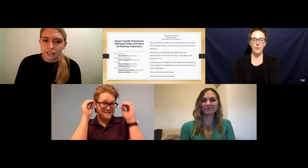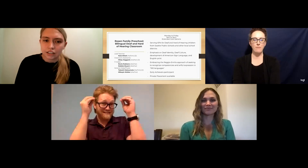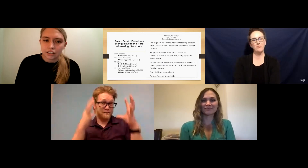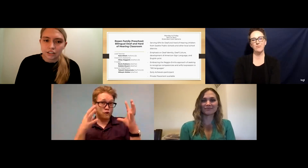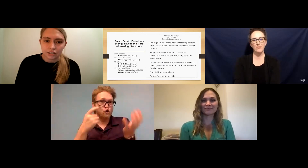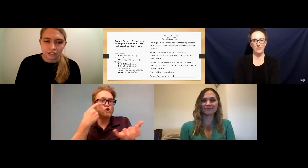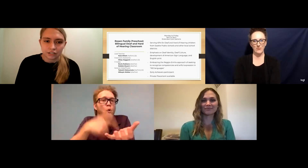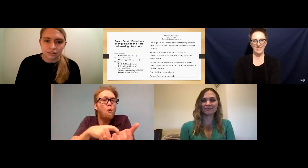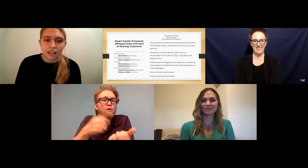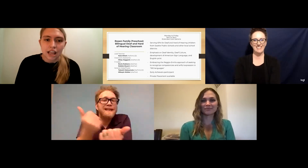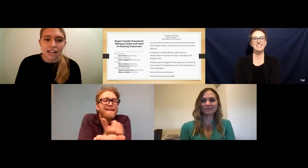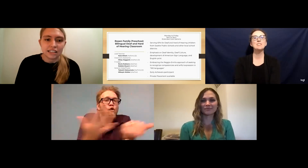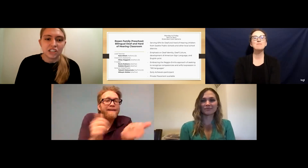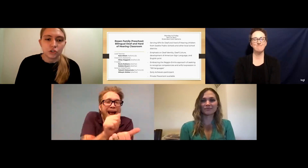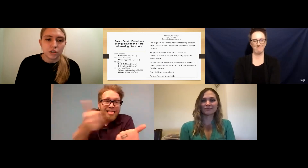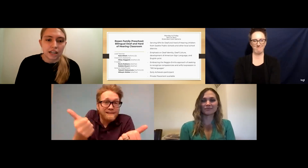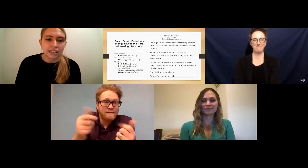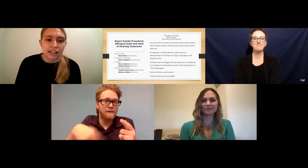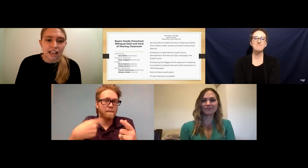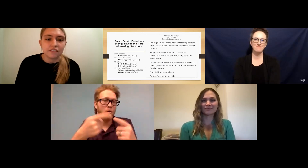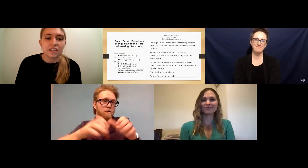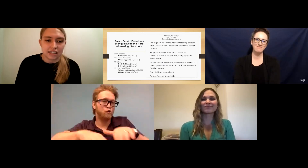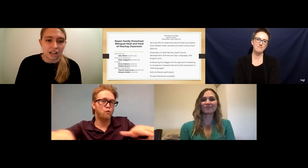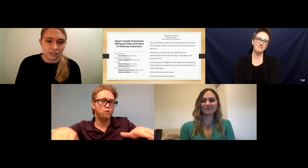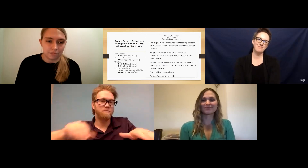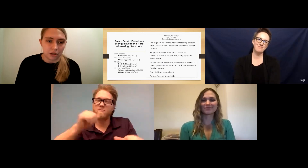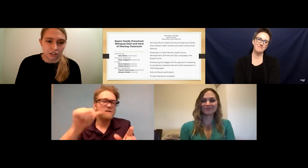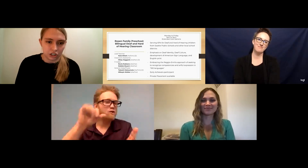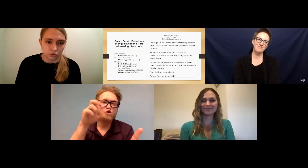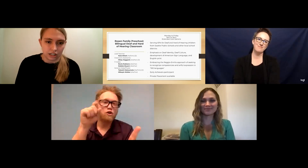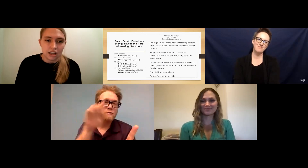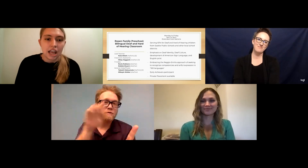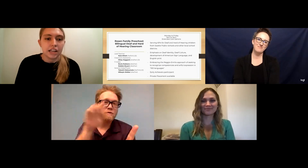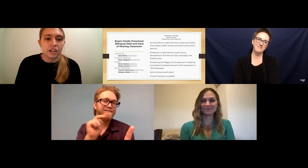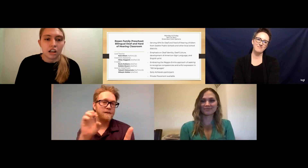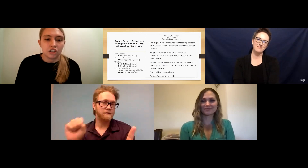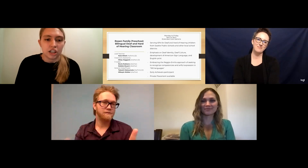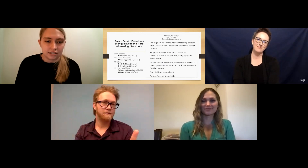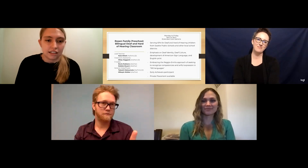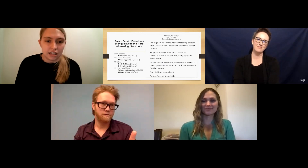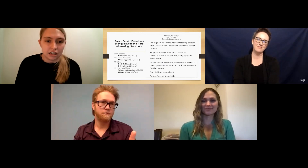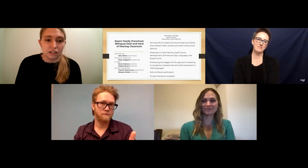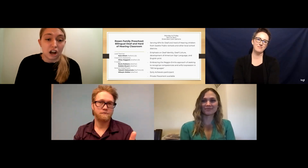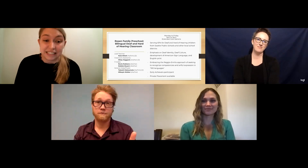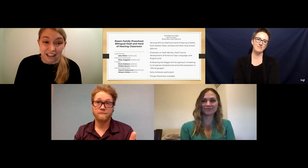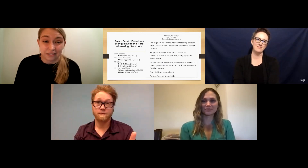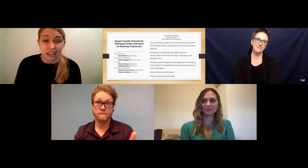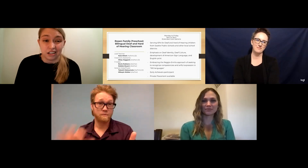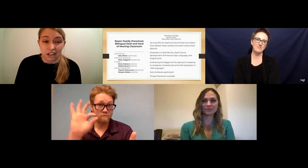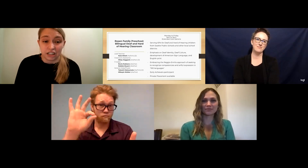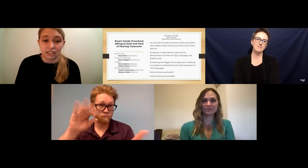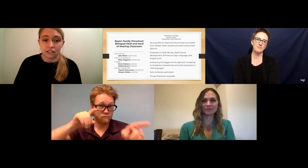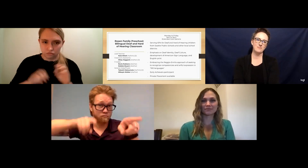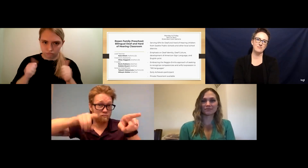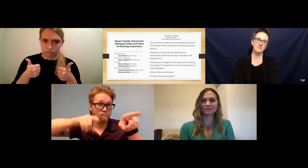about them. As teachers, we recognize everything else about the children and not just that they're deaf and